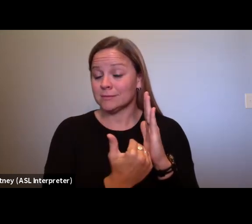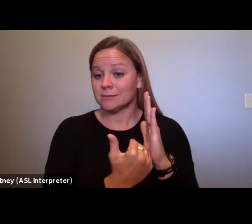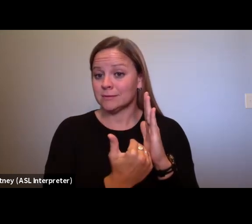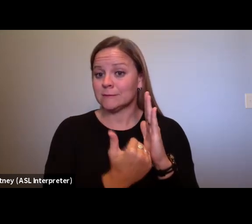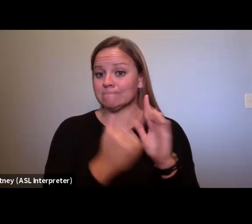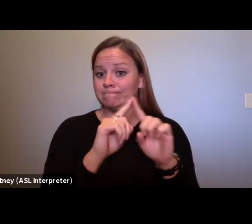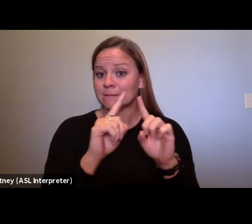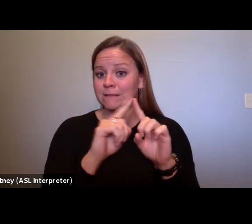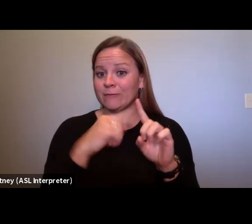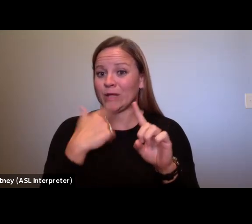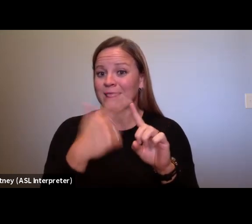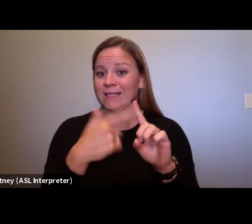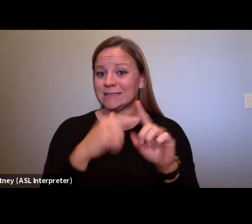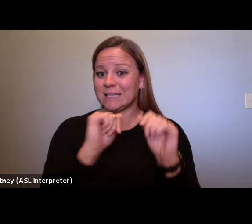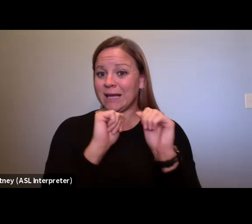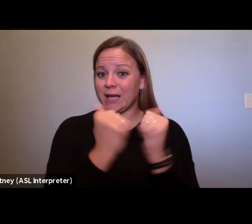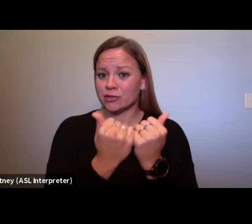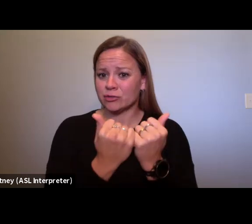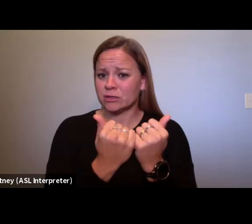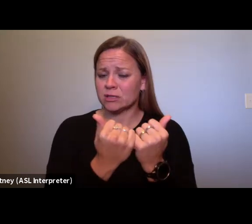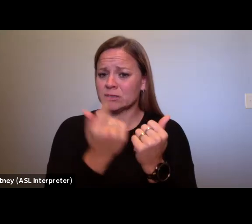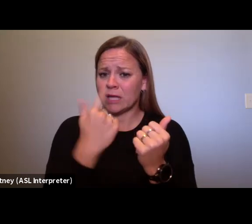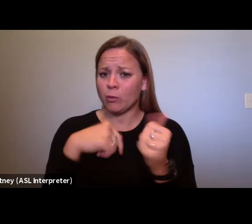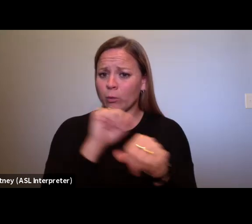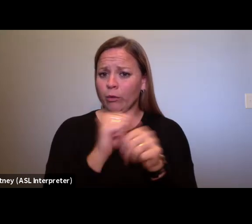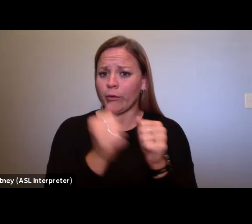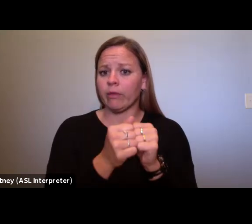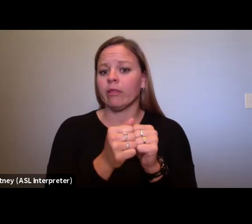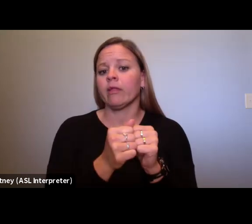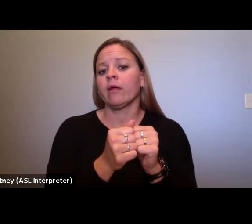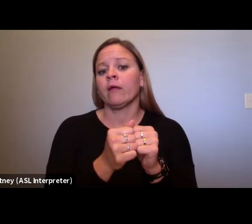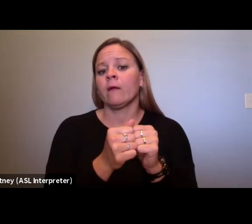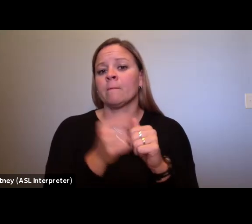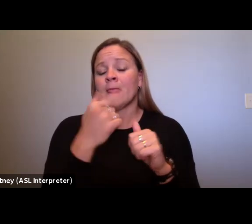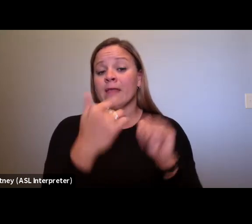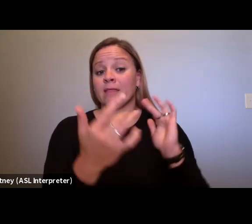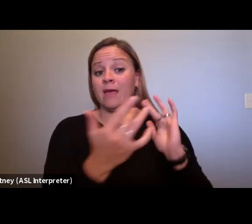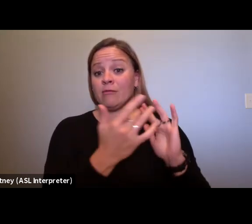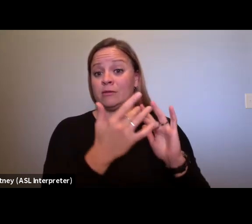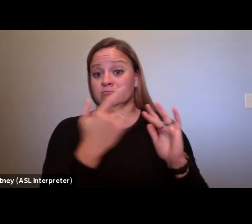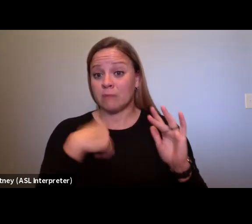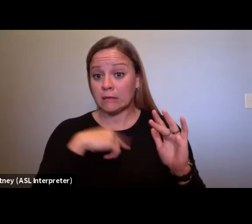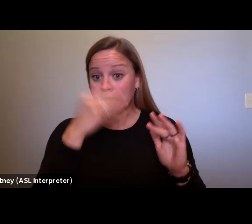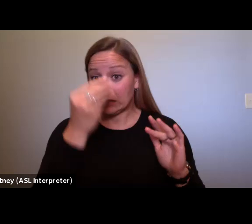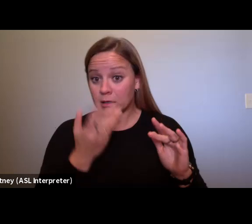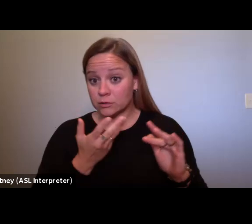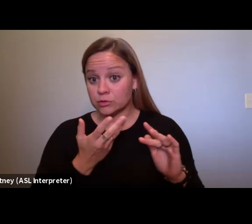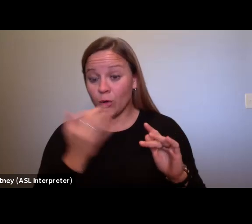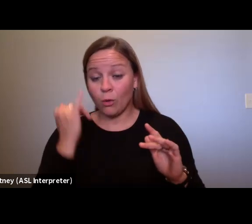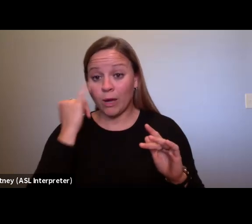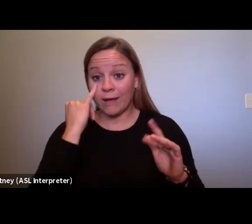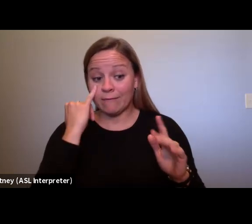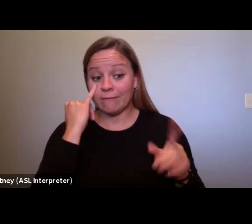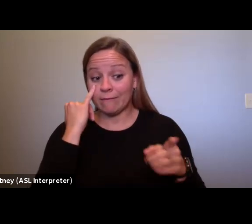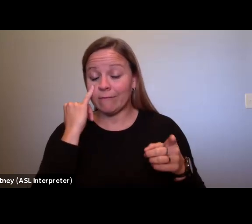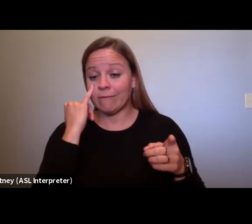different leasing agencies that we do work with, and they reach out to us and let us know if they're going to